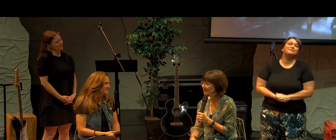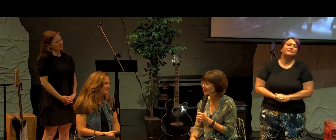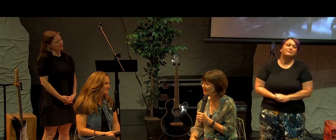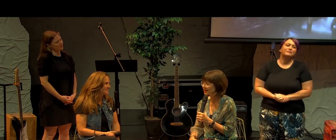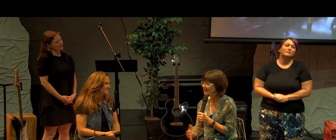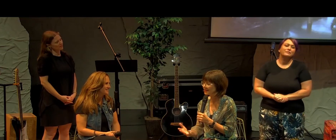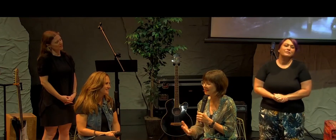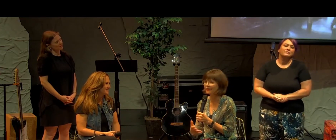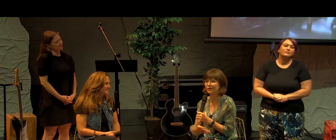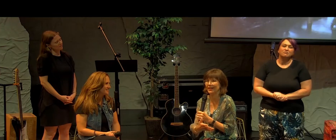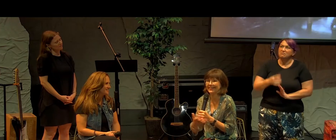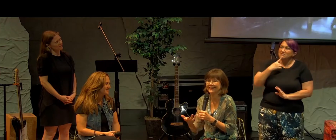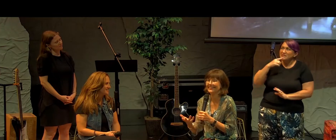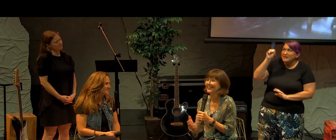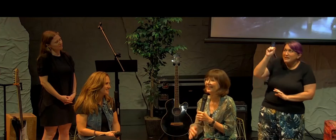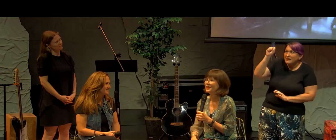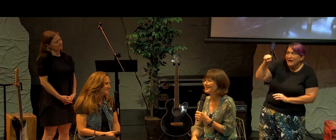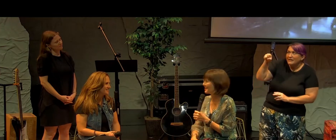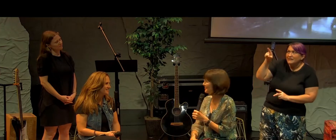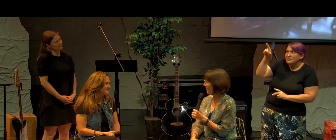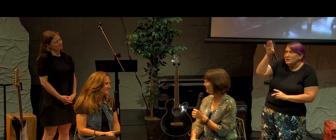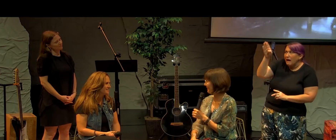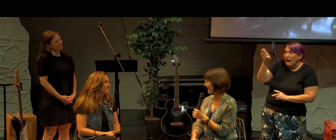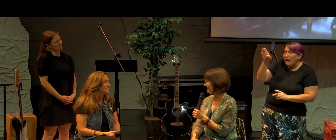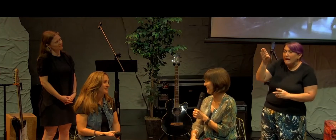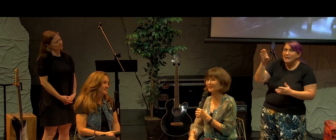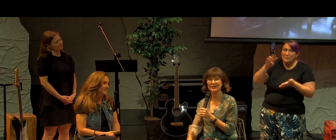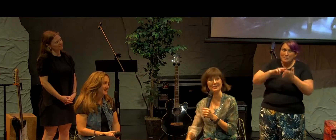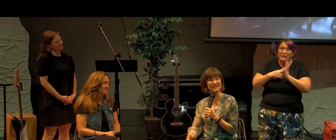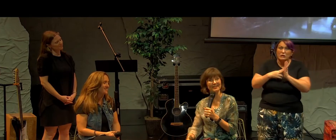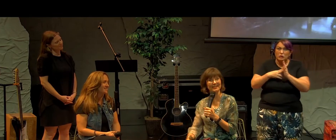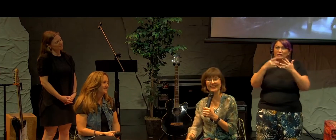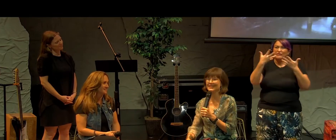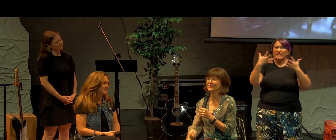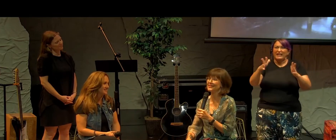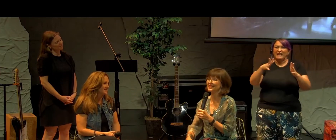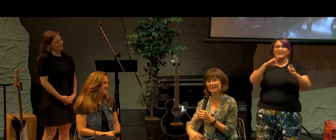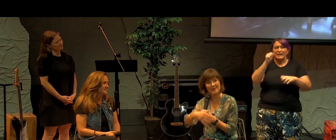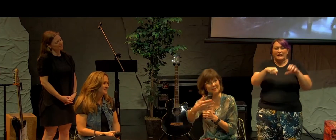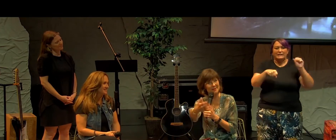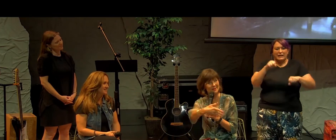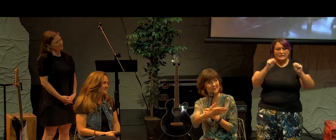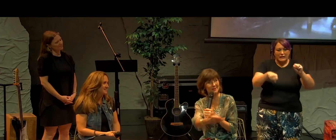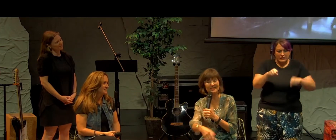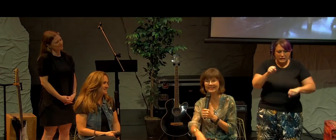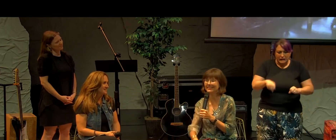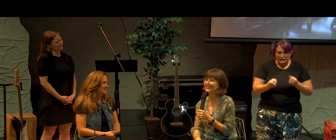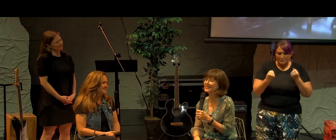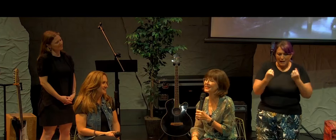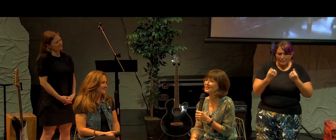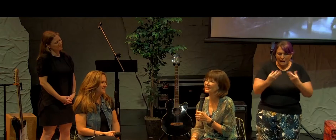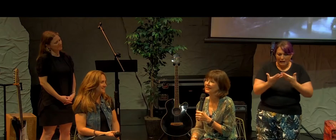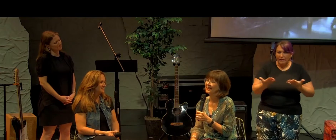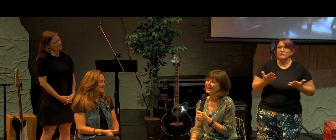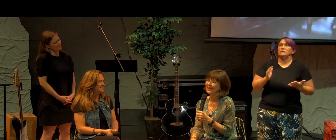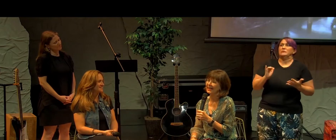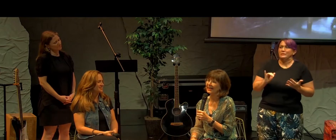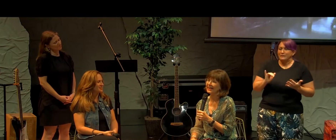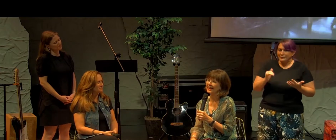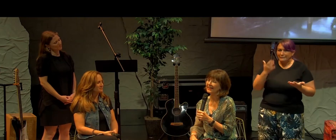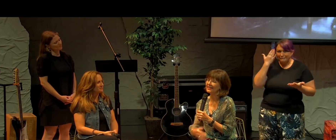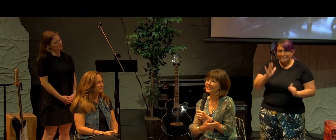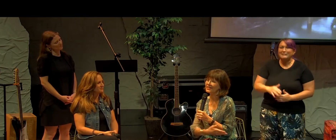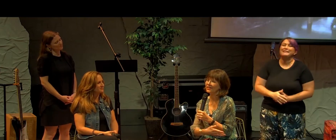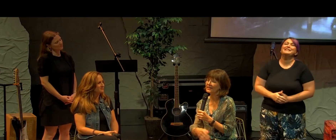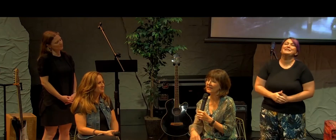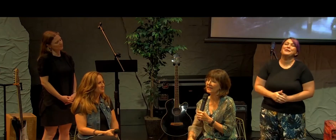you know, you say yes to God, you say yes to an awful lot of stuff that you didn't realize might be around the corner, you know, and so.